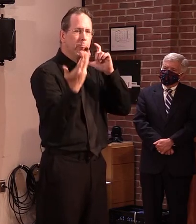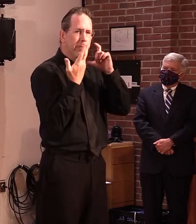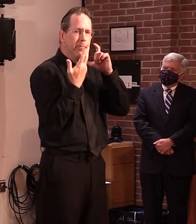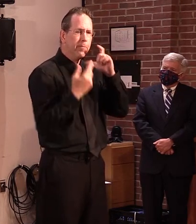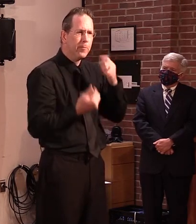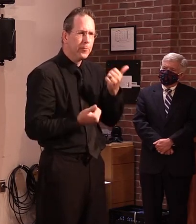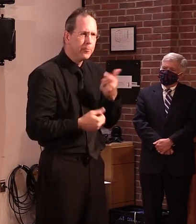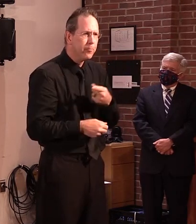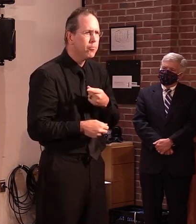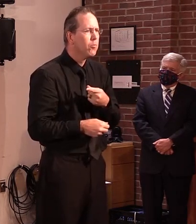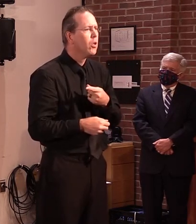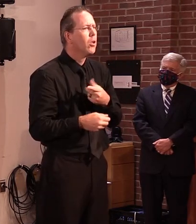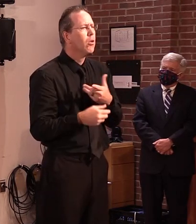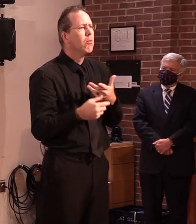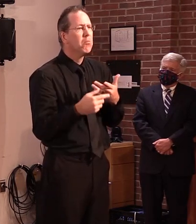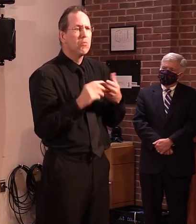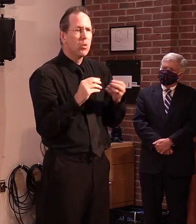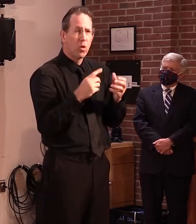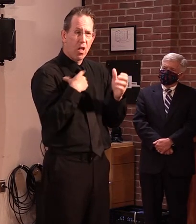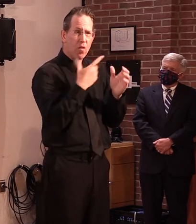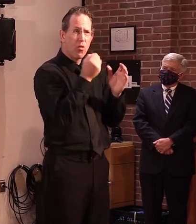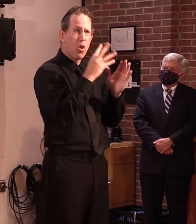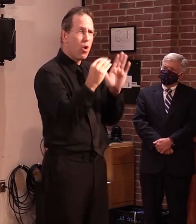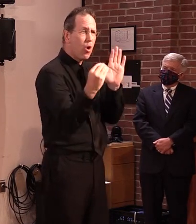in writing on that. Okay, thank you, Governor.